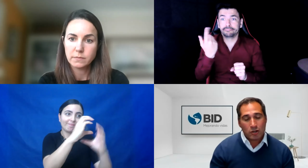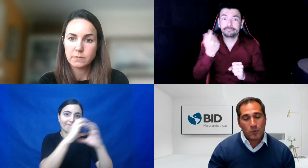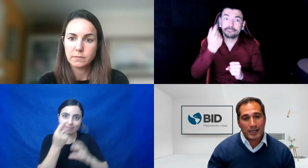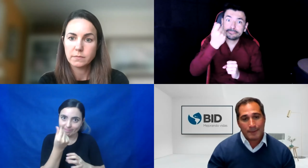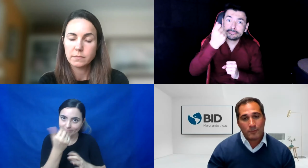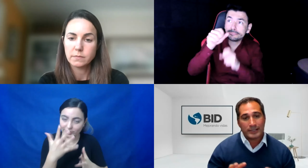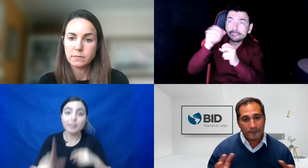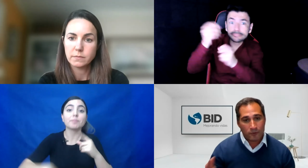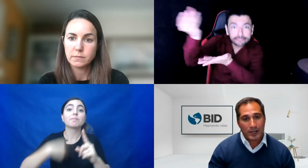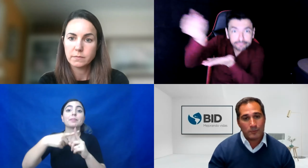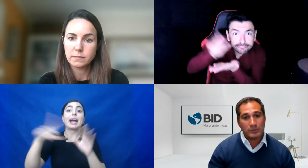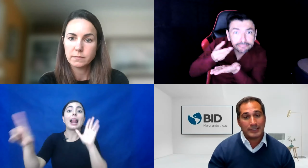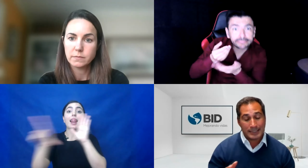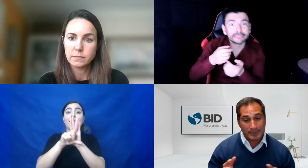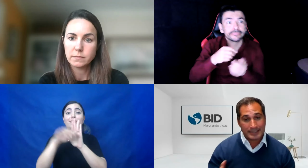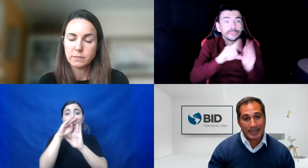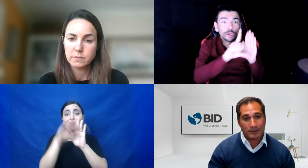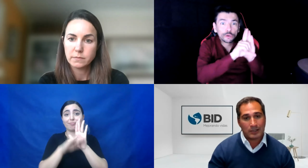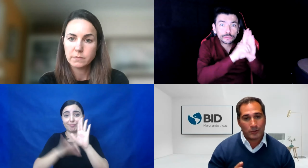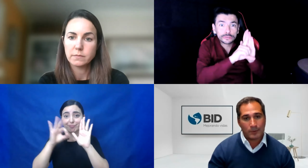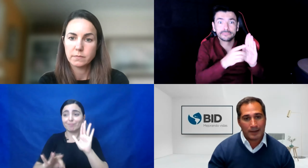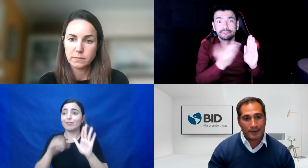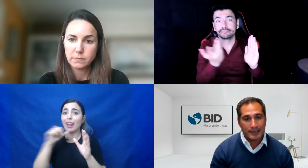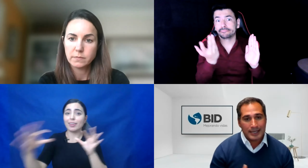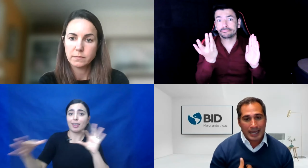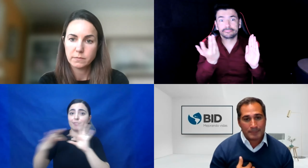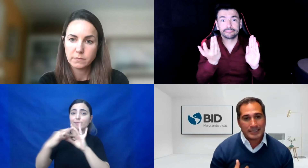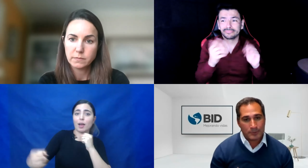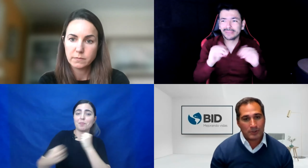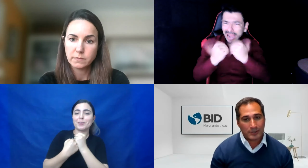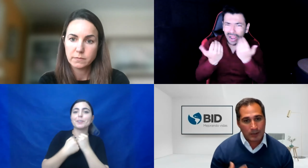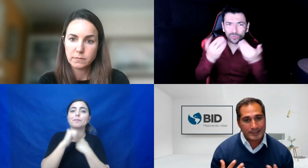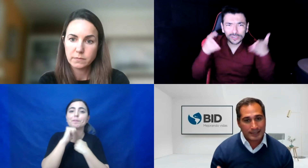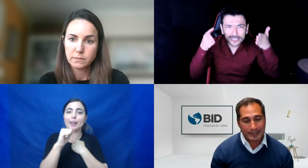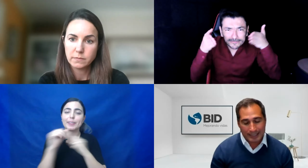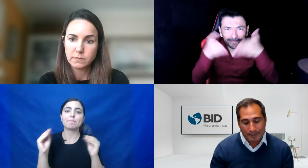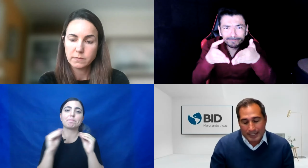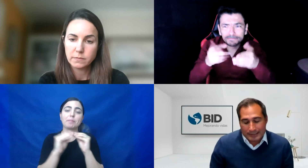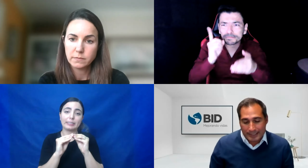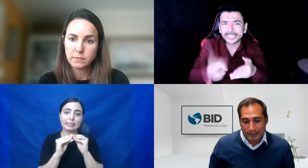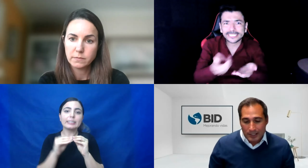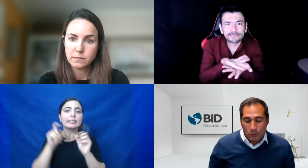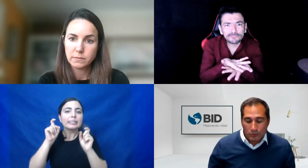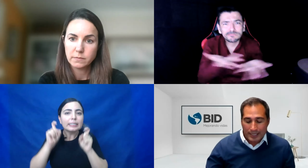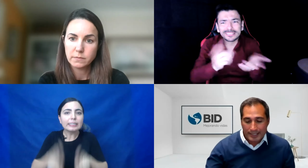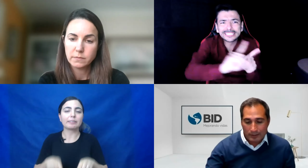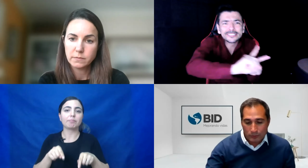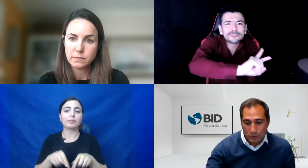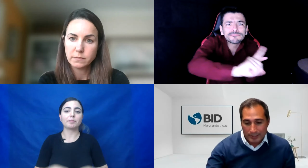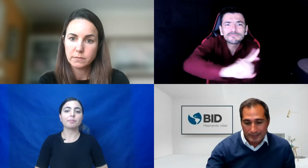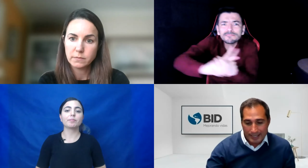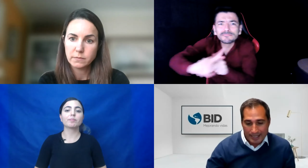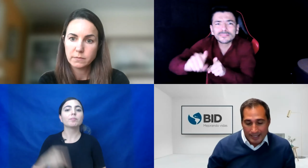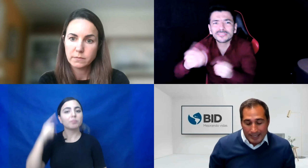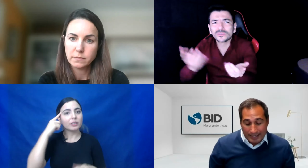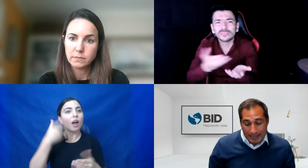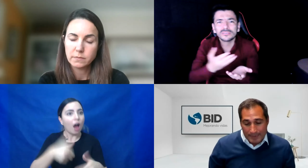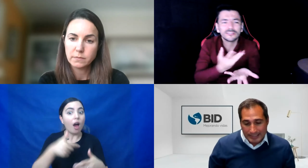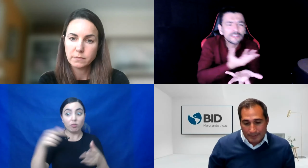credit and loss as well, but we need to also create a multidisciplinary approach that